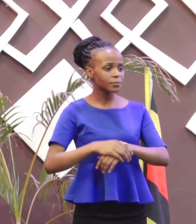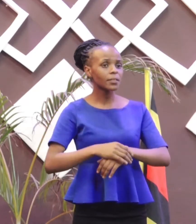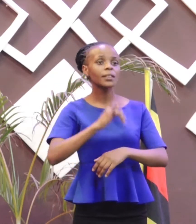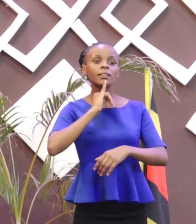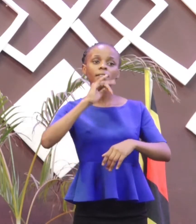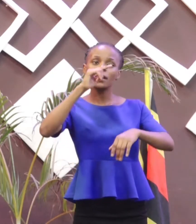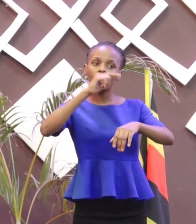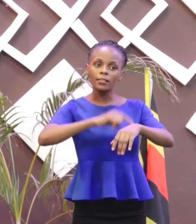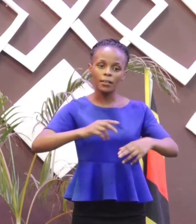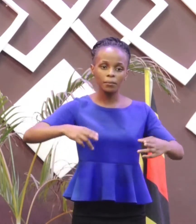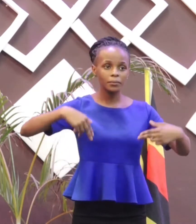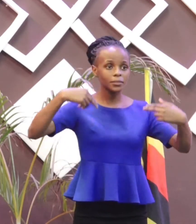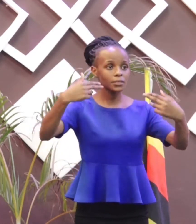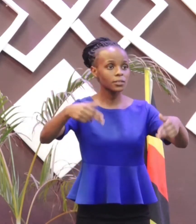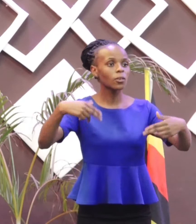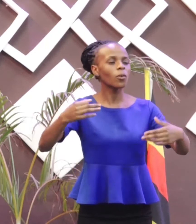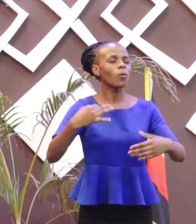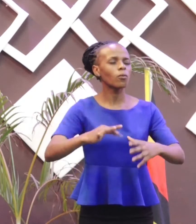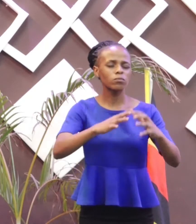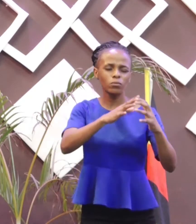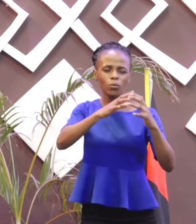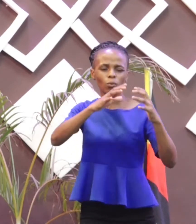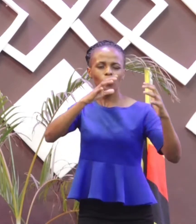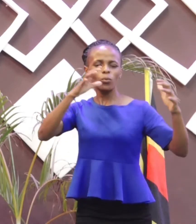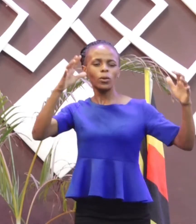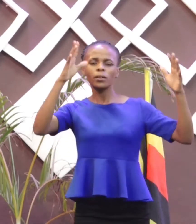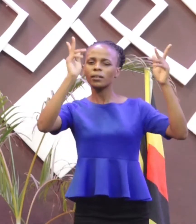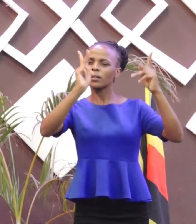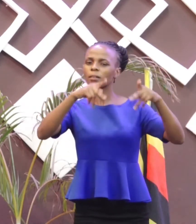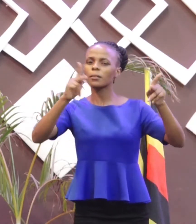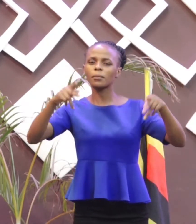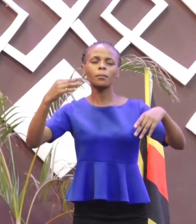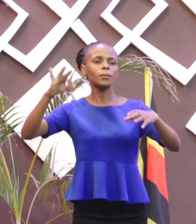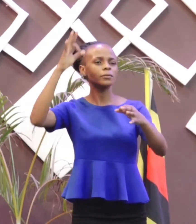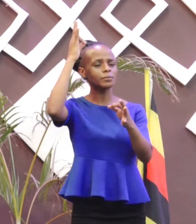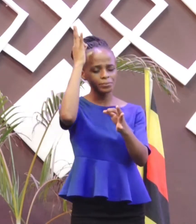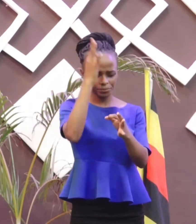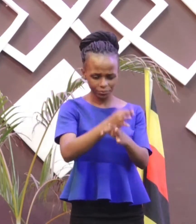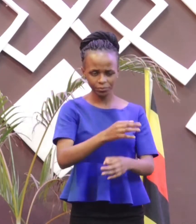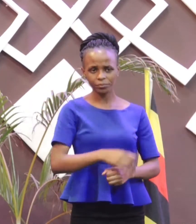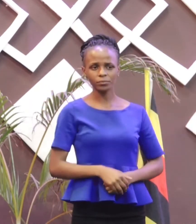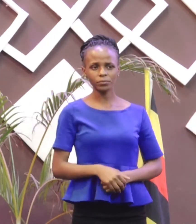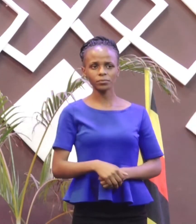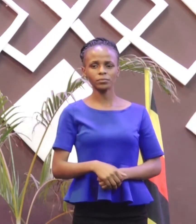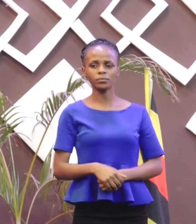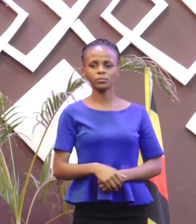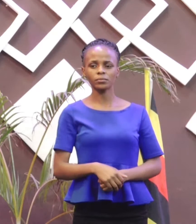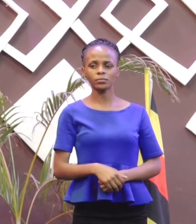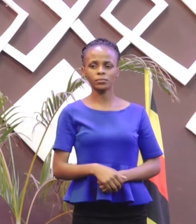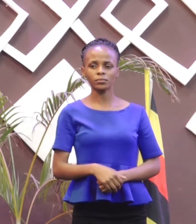a generation of great people of faith. Mulembe gw'abantu abamanyi